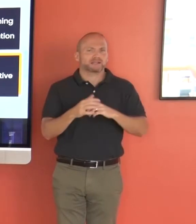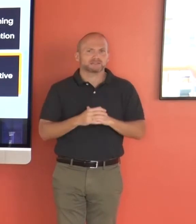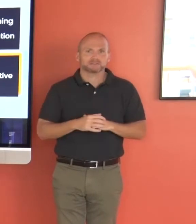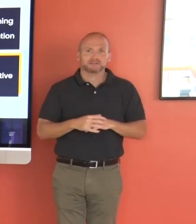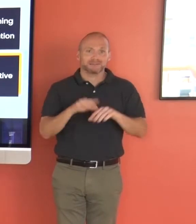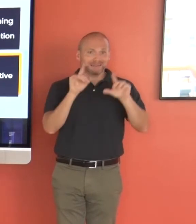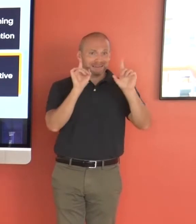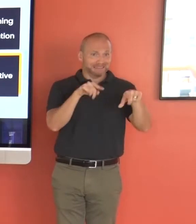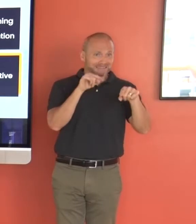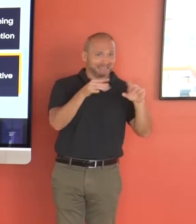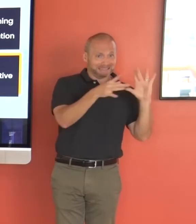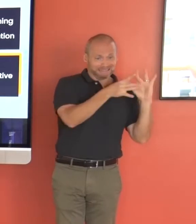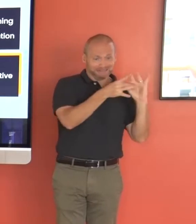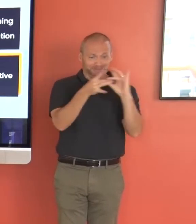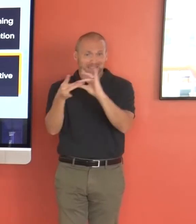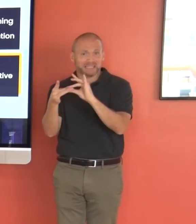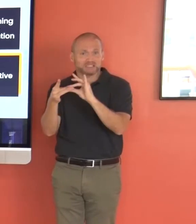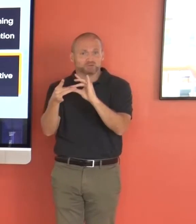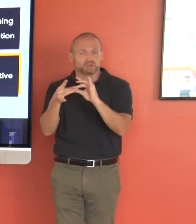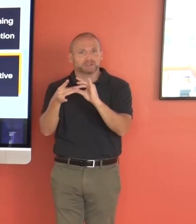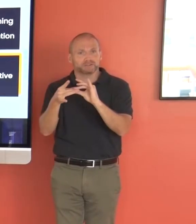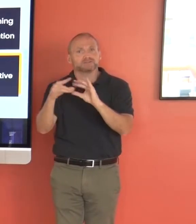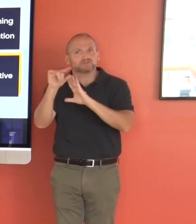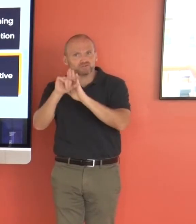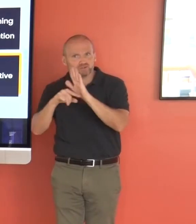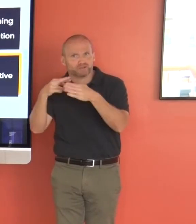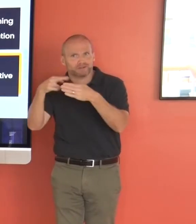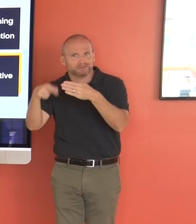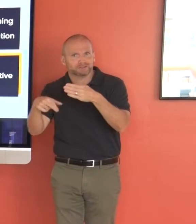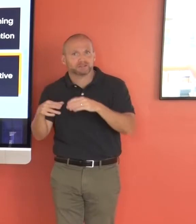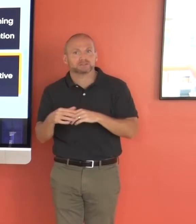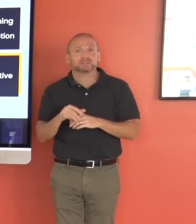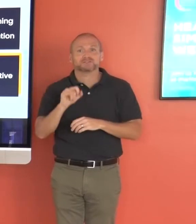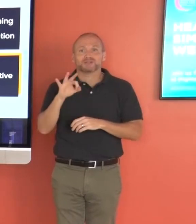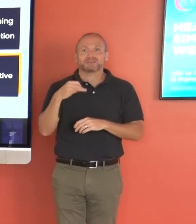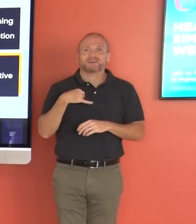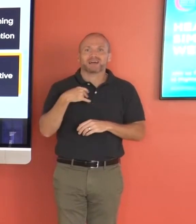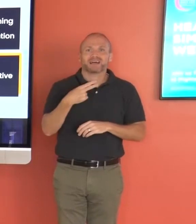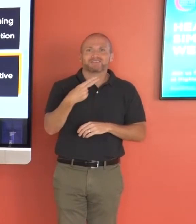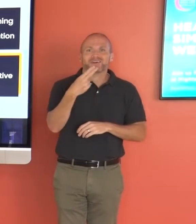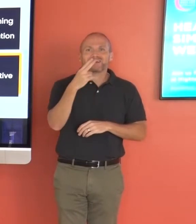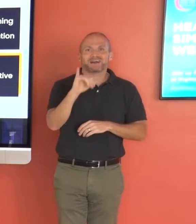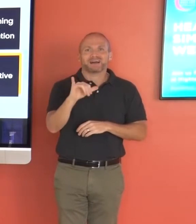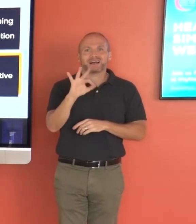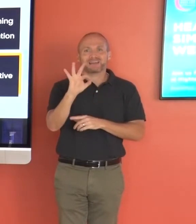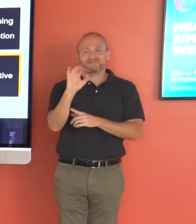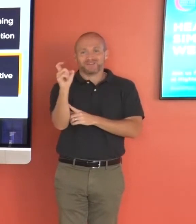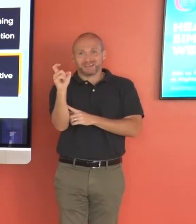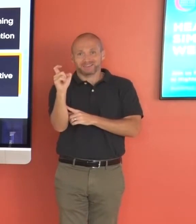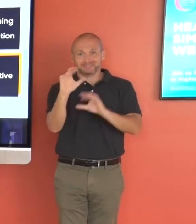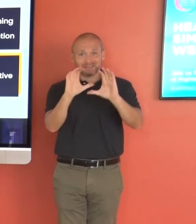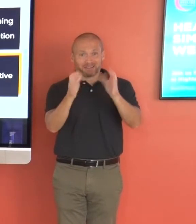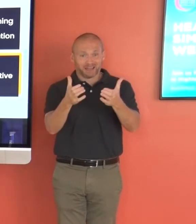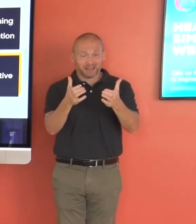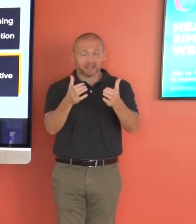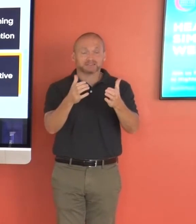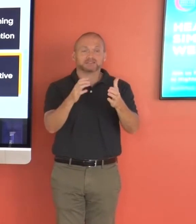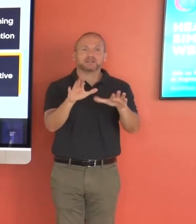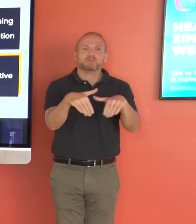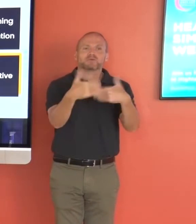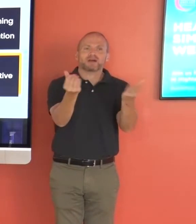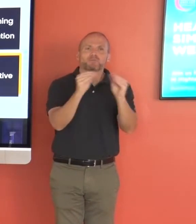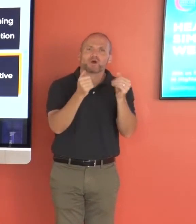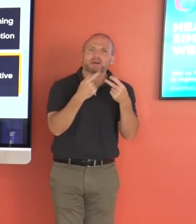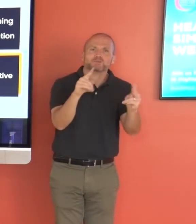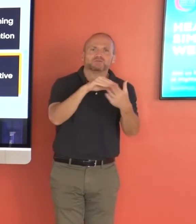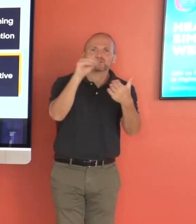is directly correlated with their outcomes for the class. So by having these high flex, additional high flex classes, we're giving our students more opportunities